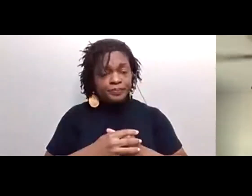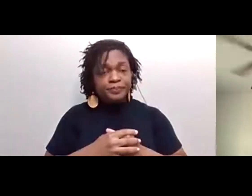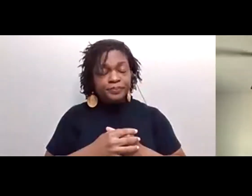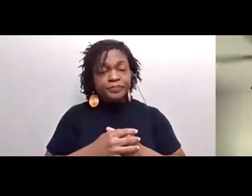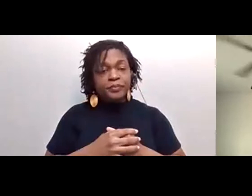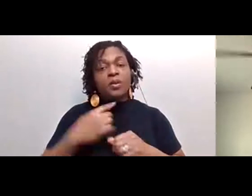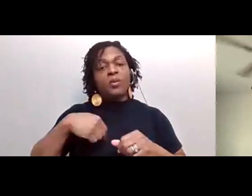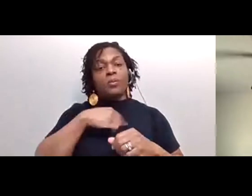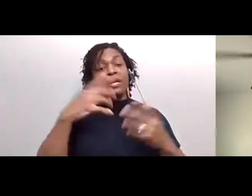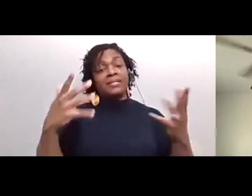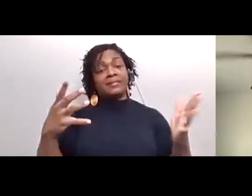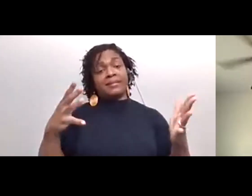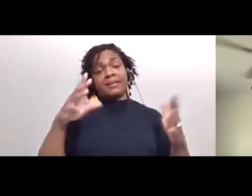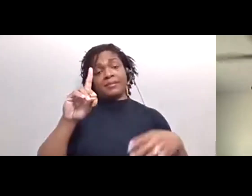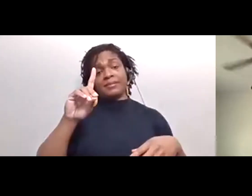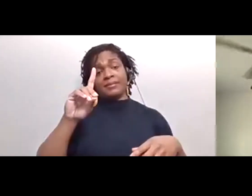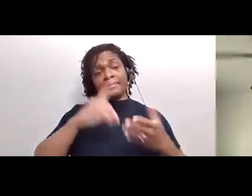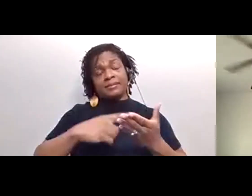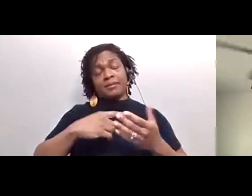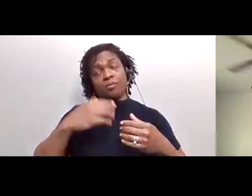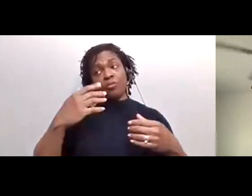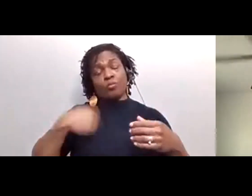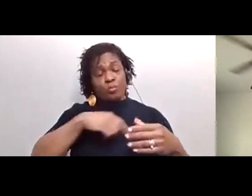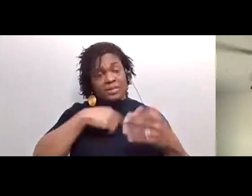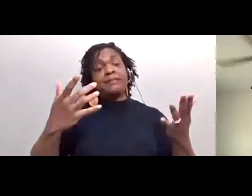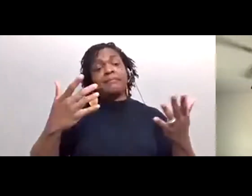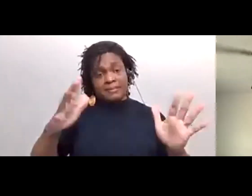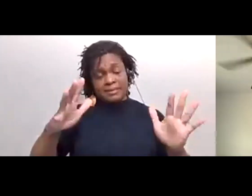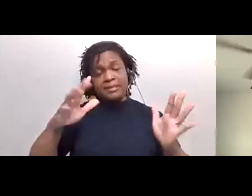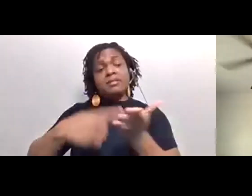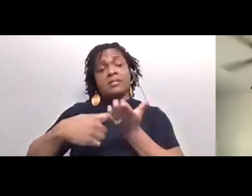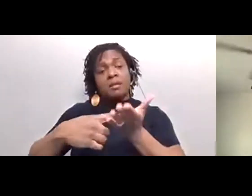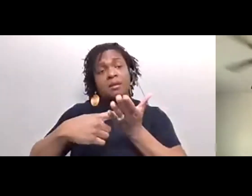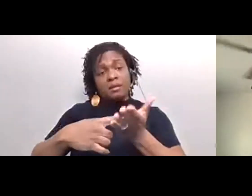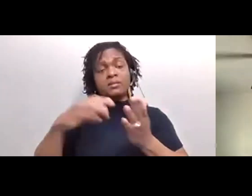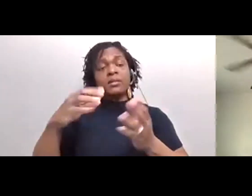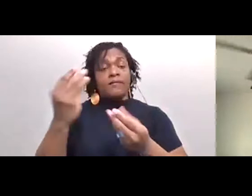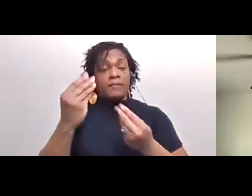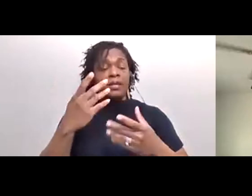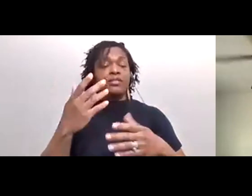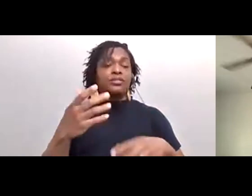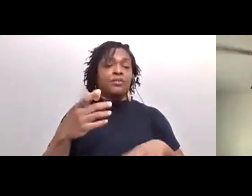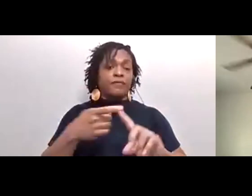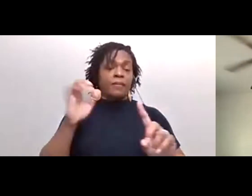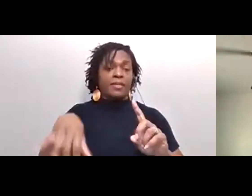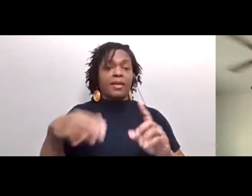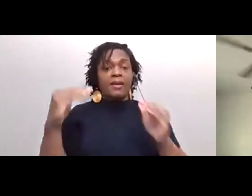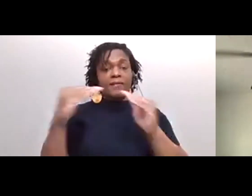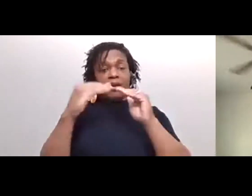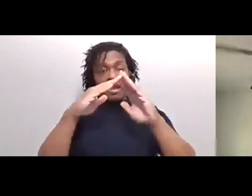discussed the information we received from the Fair Housing Action